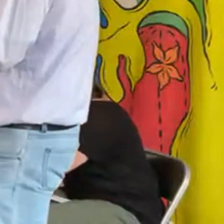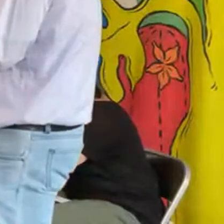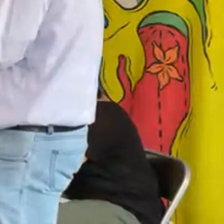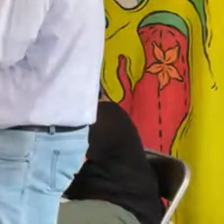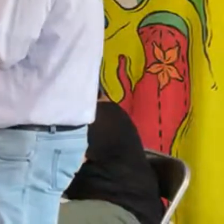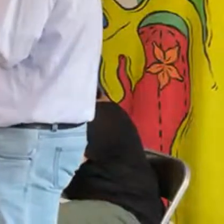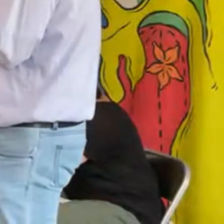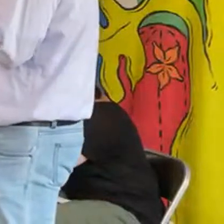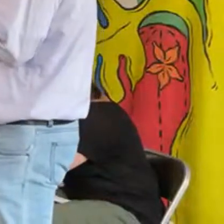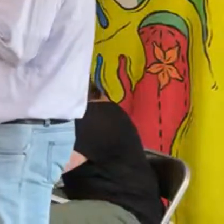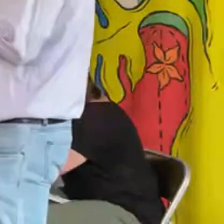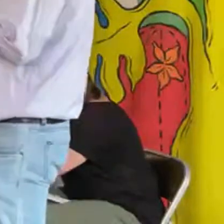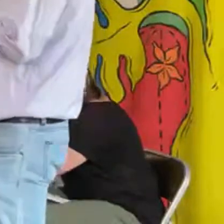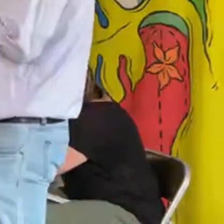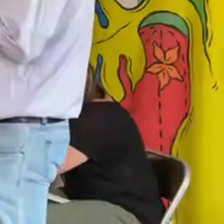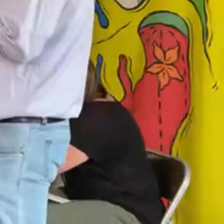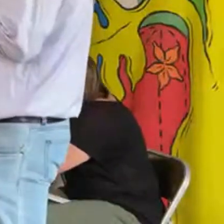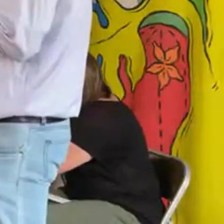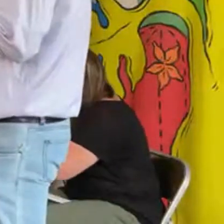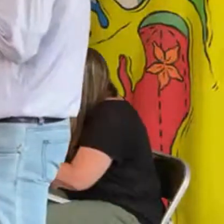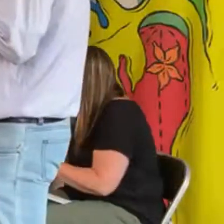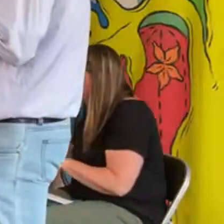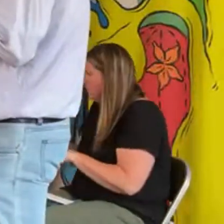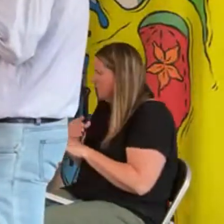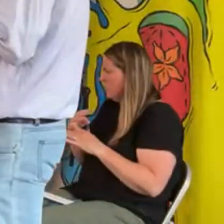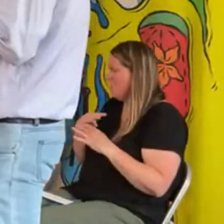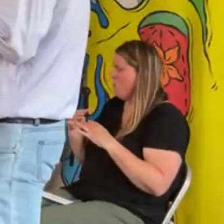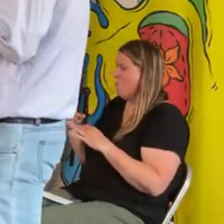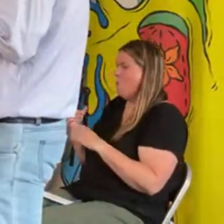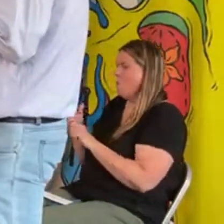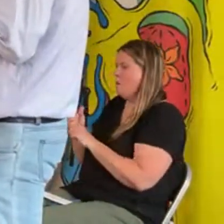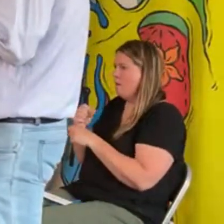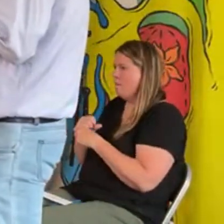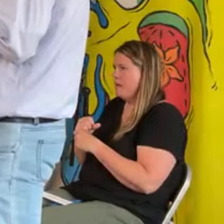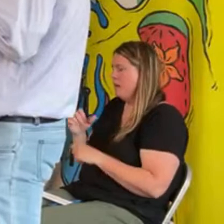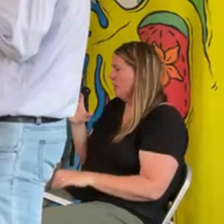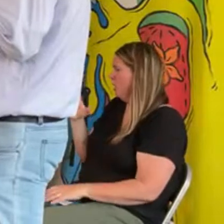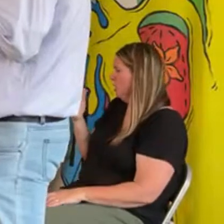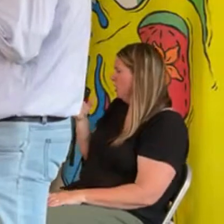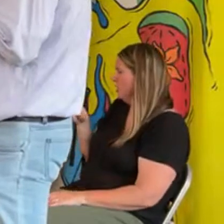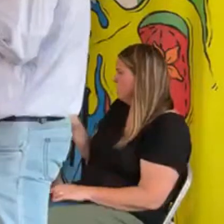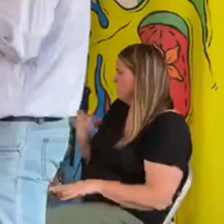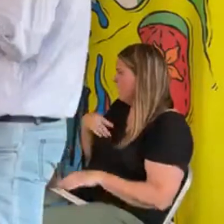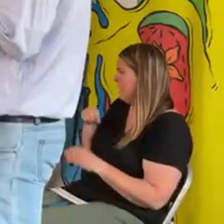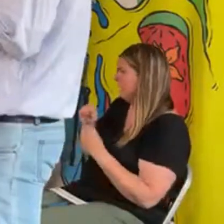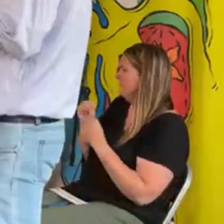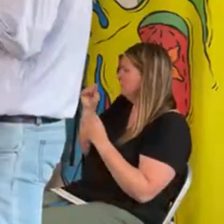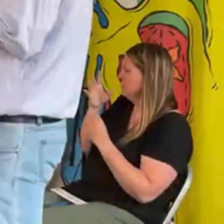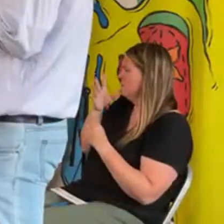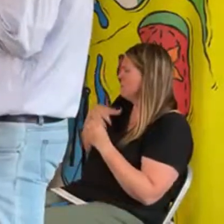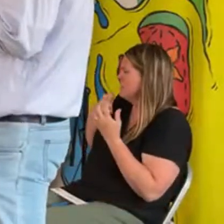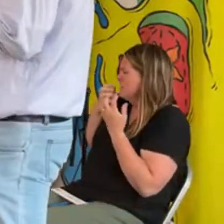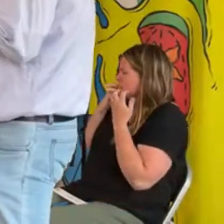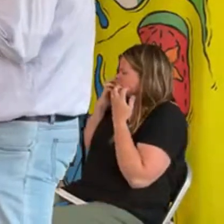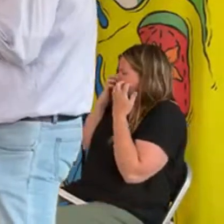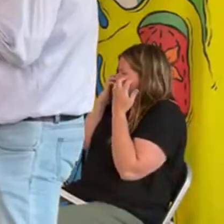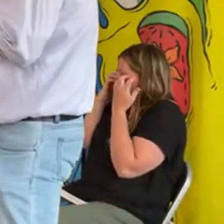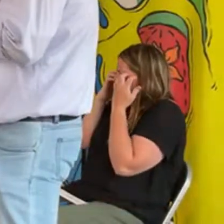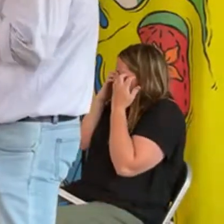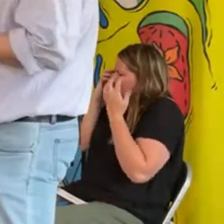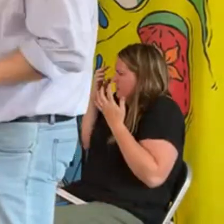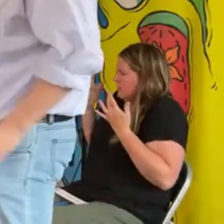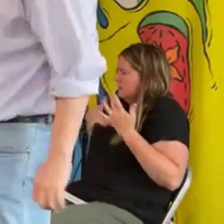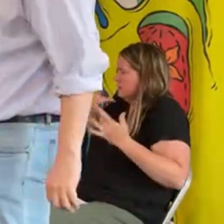kissed a woman whose freckles are earth and apples. She had a